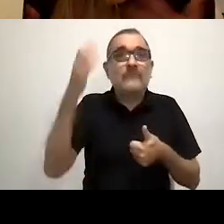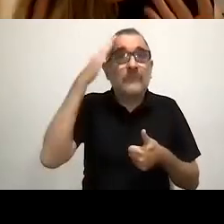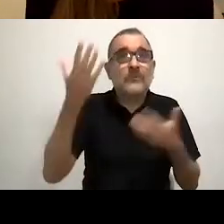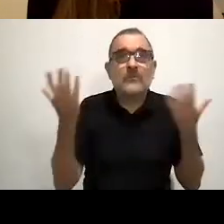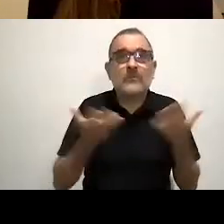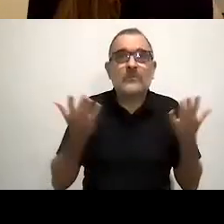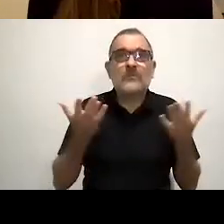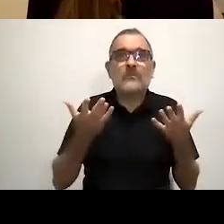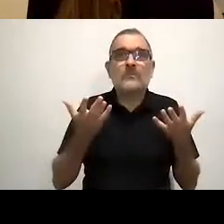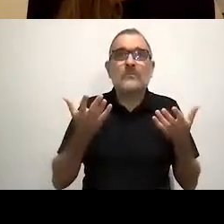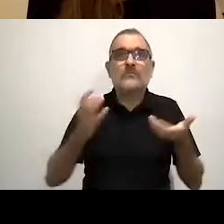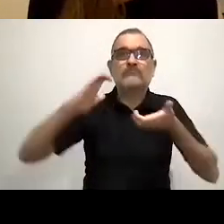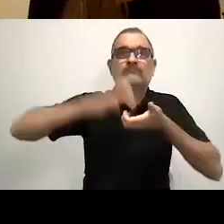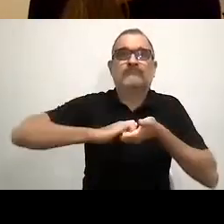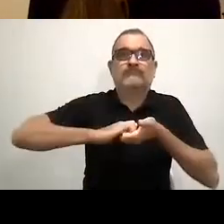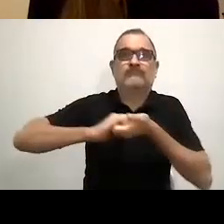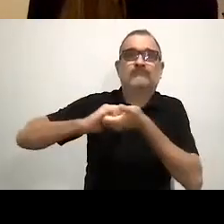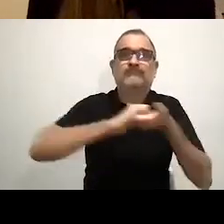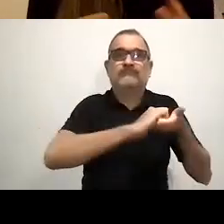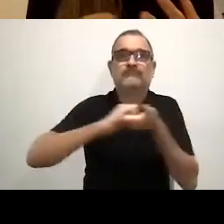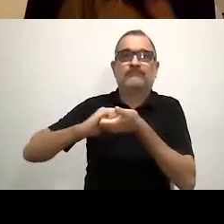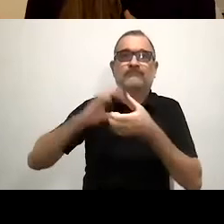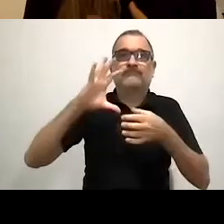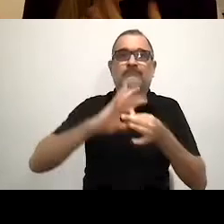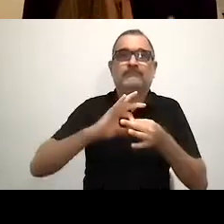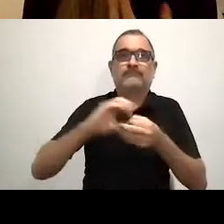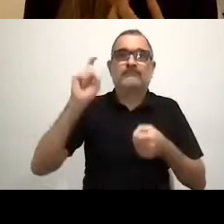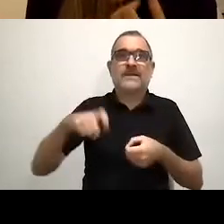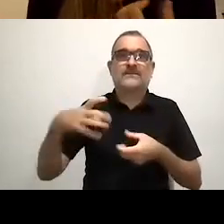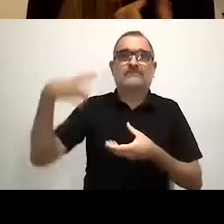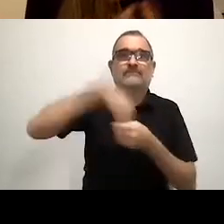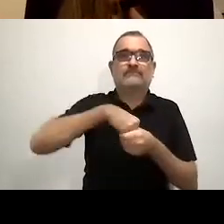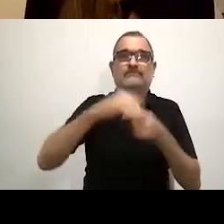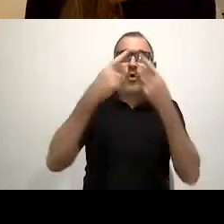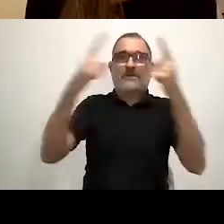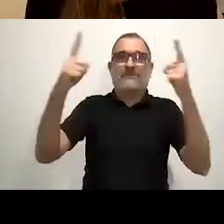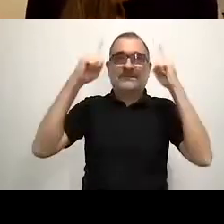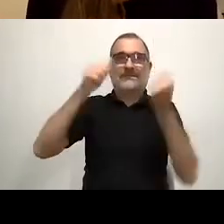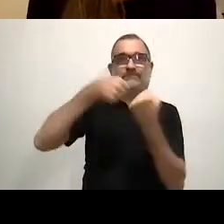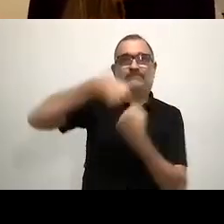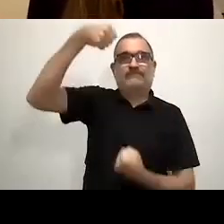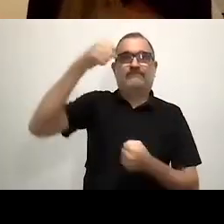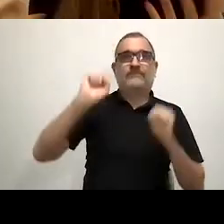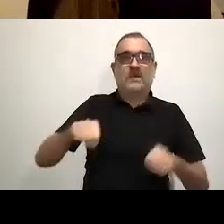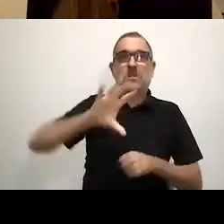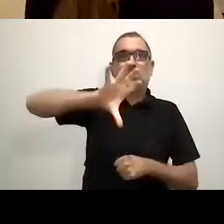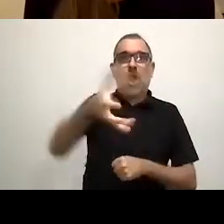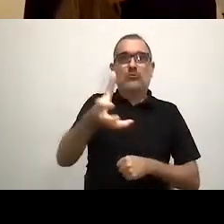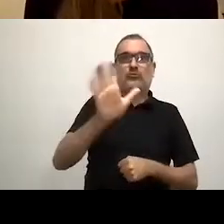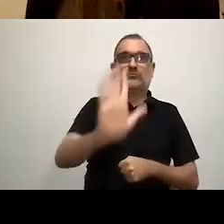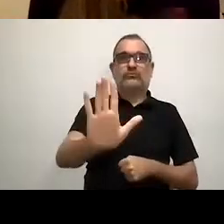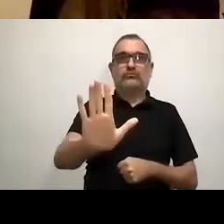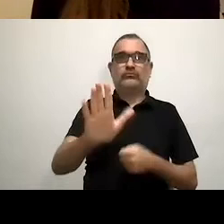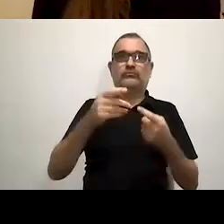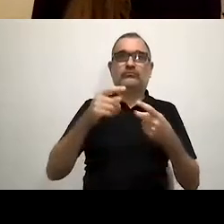if it exists in your country. Number two, a university degree, preferably in